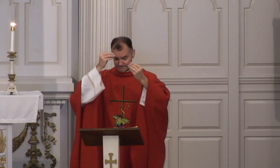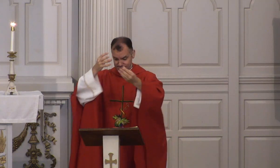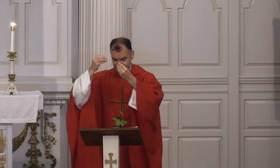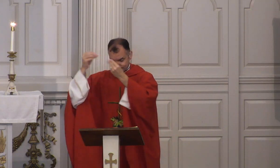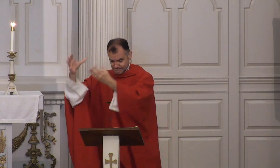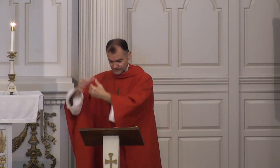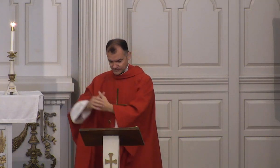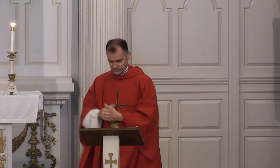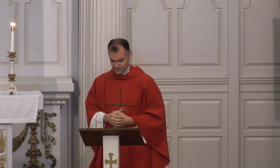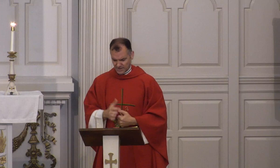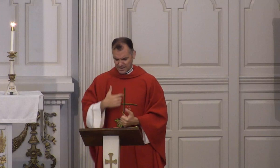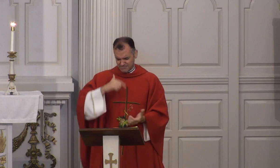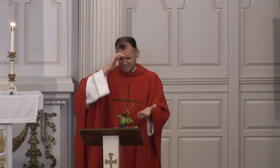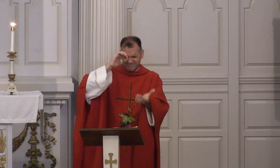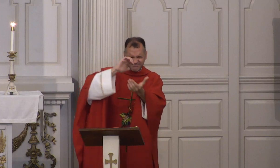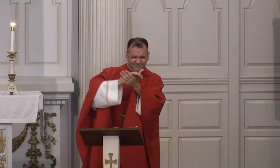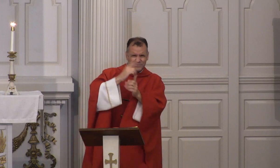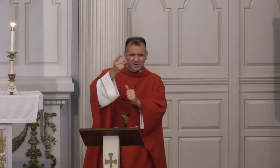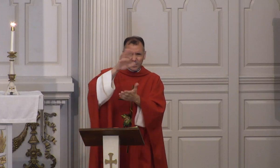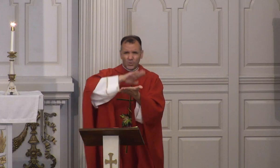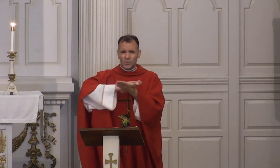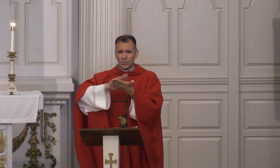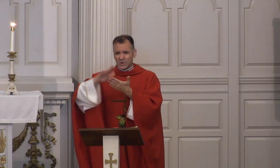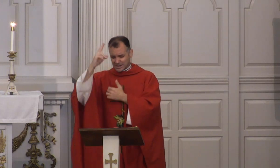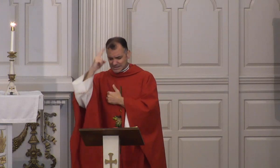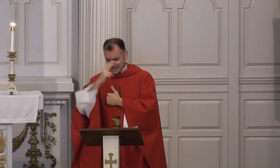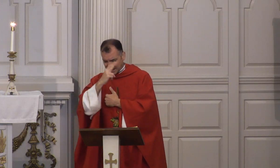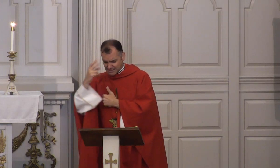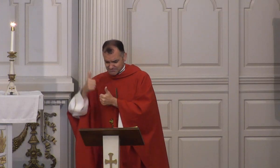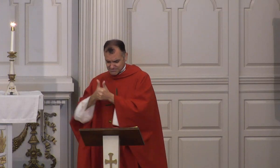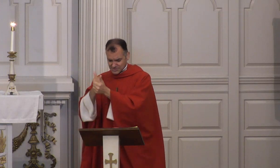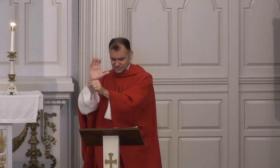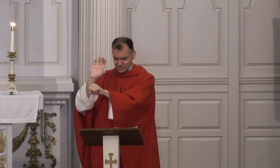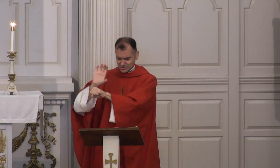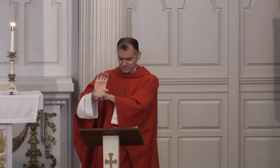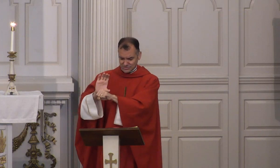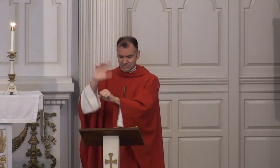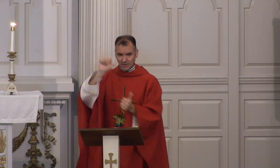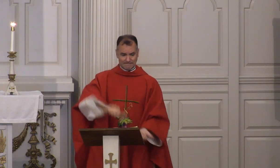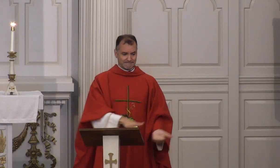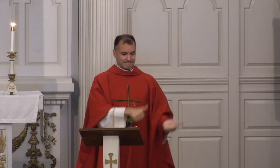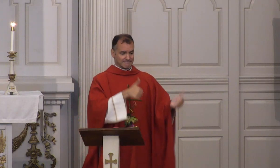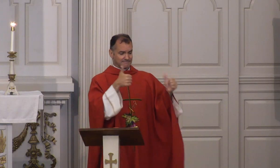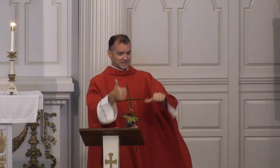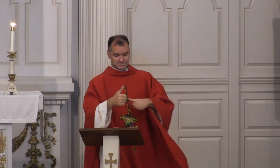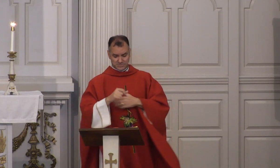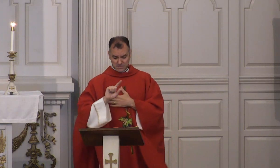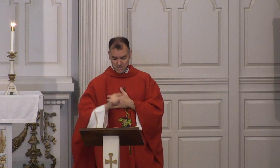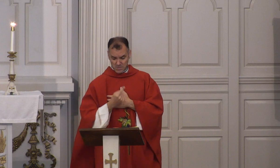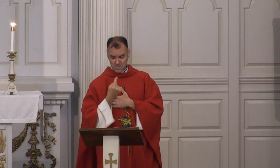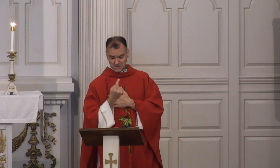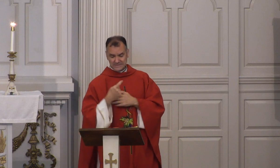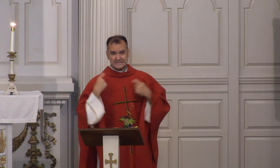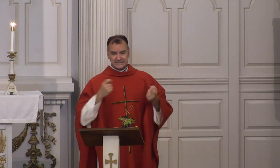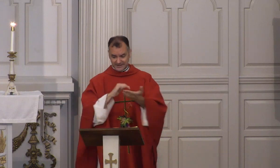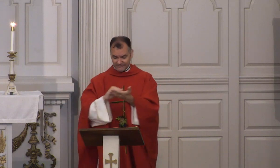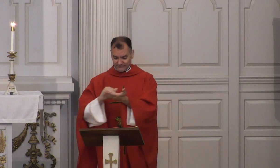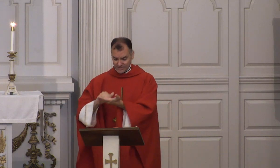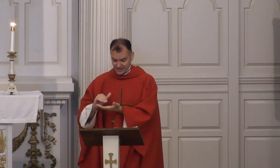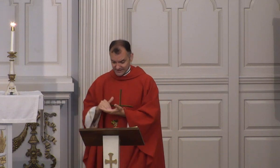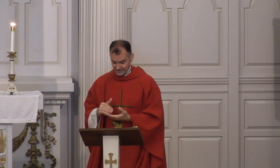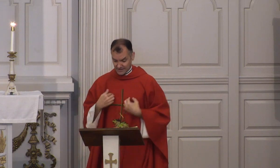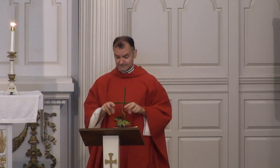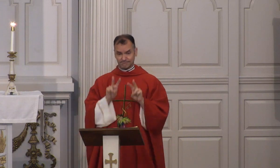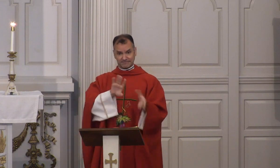of life, who proceeds from the Father and the Son, who with the Father and the Son is adored and glorified, who has